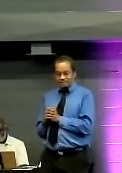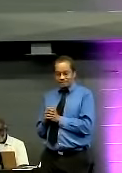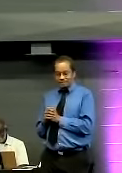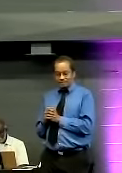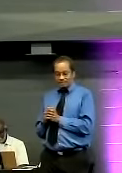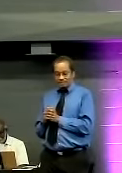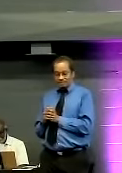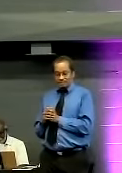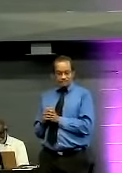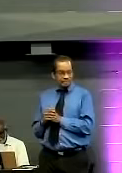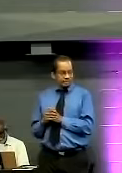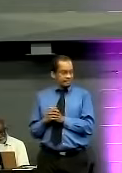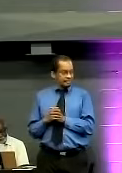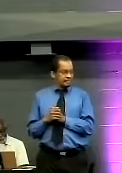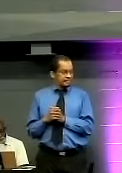Got over here.